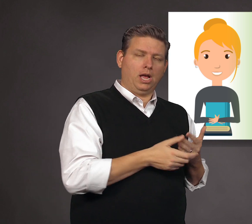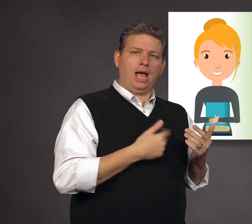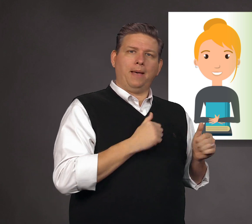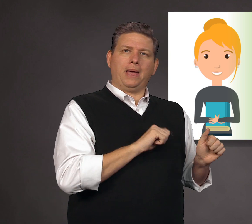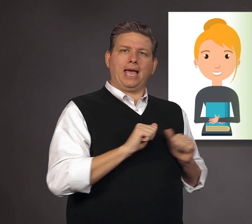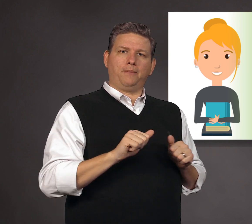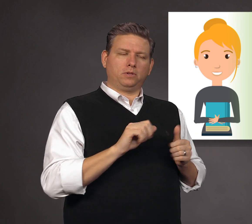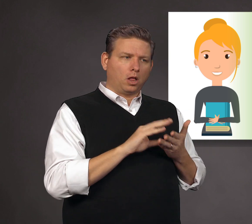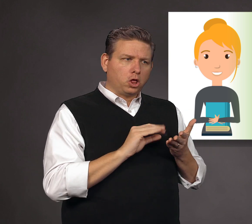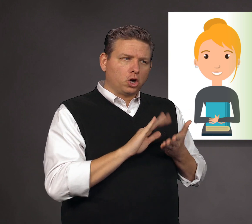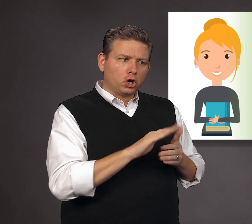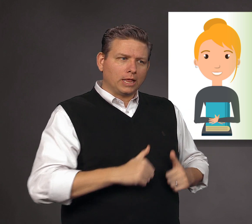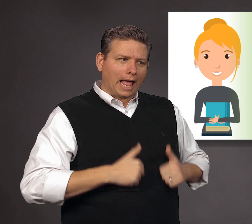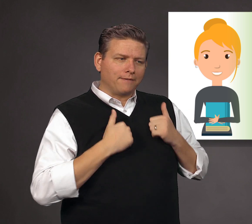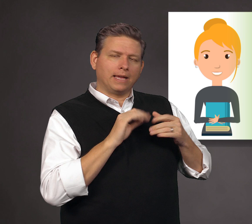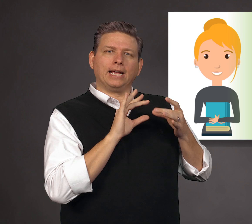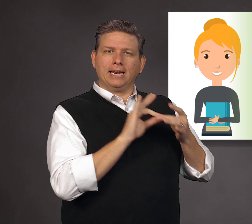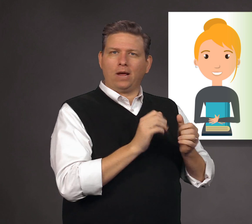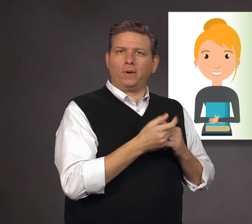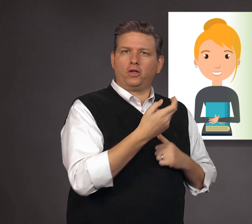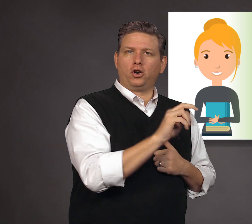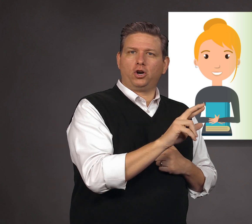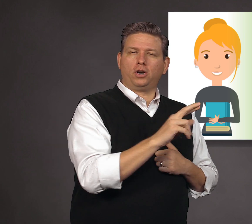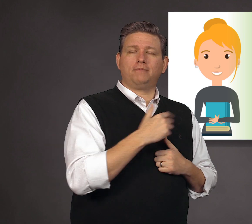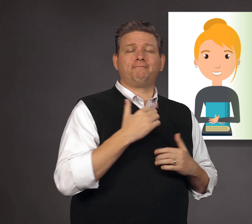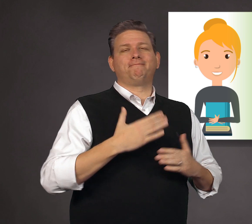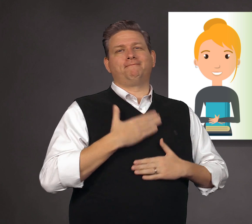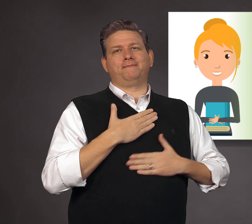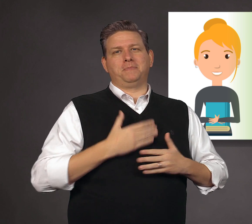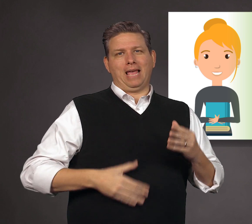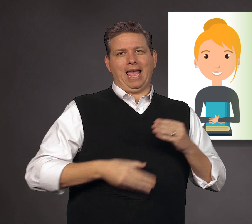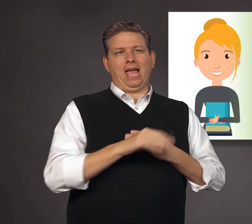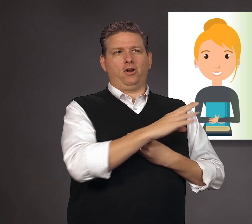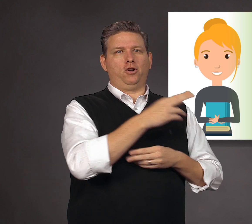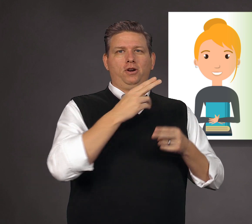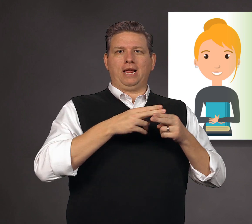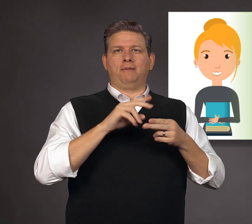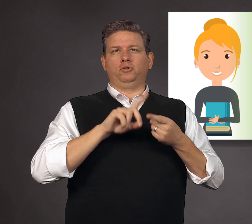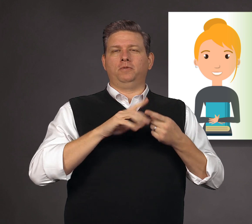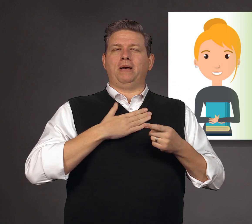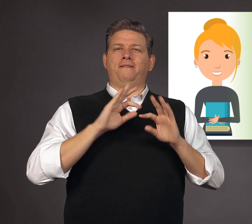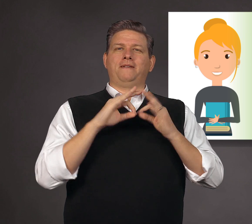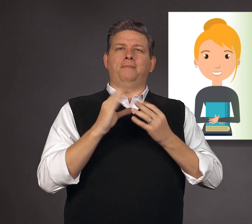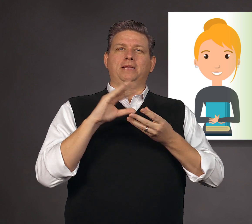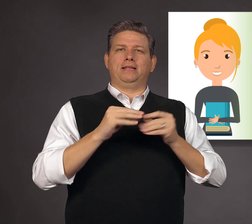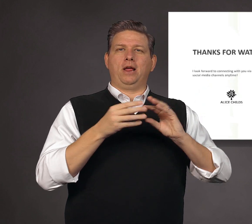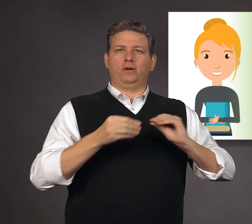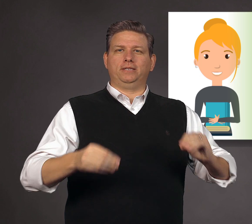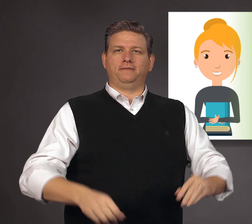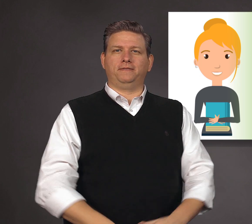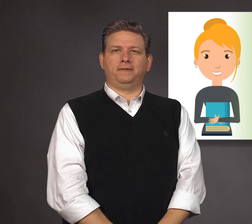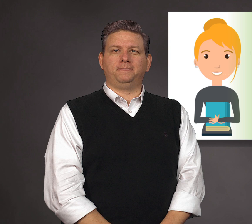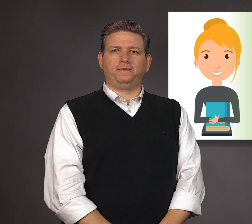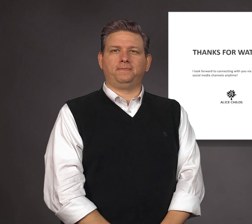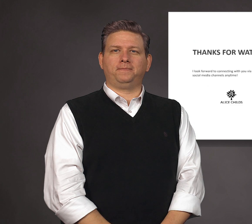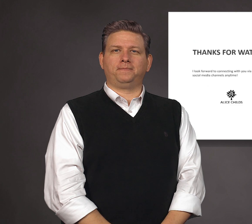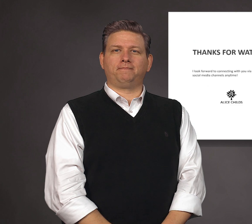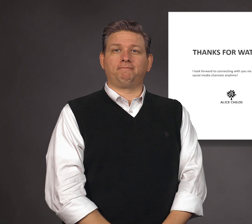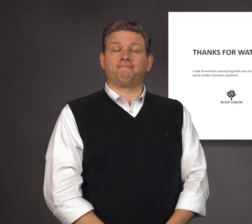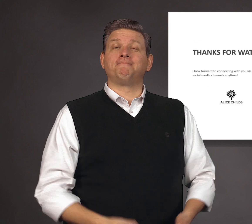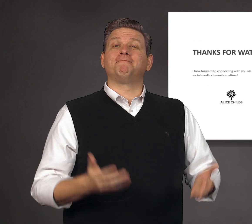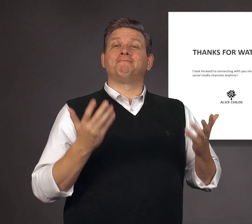I am so happy to be able to add Sophia's story to my family narrative. This ends